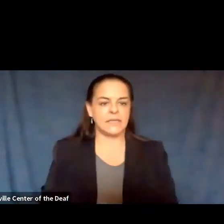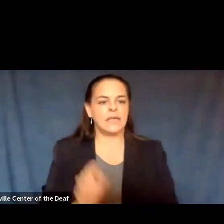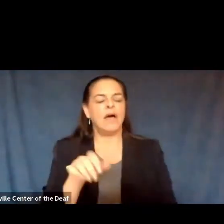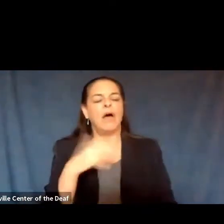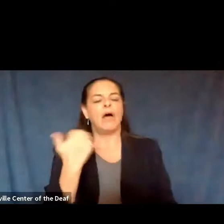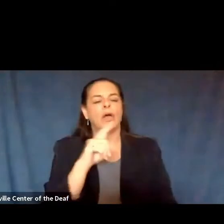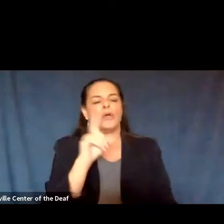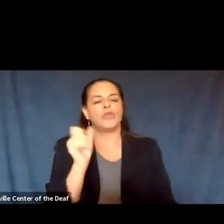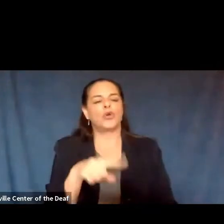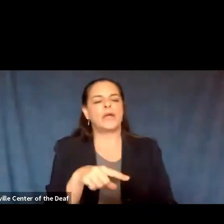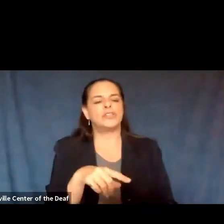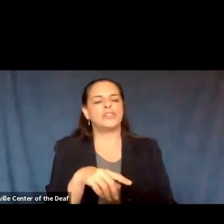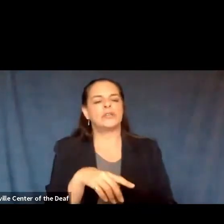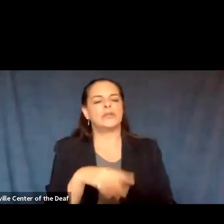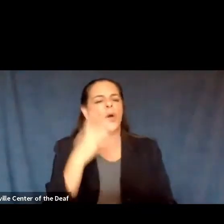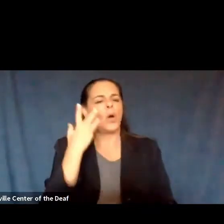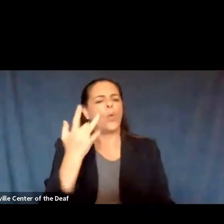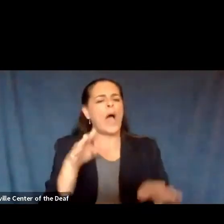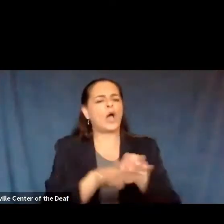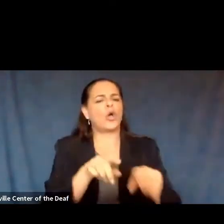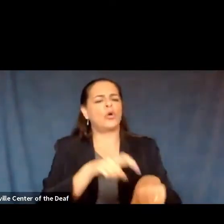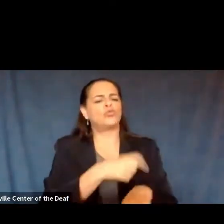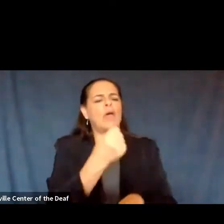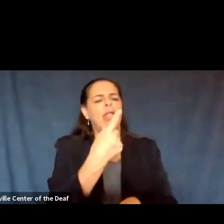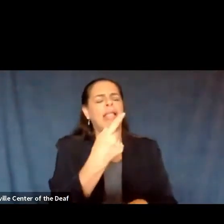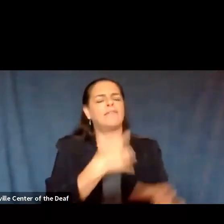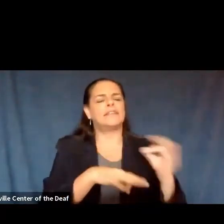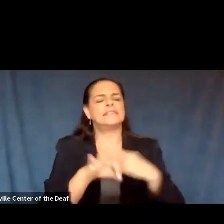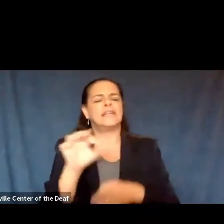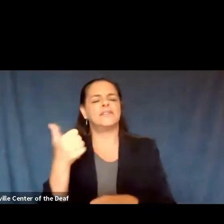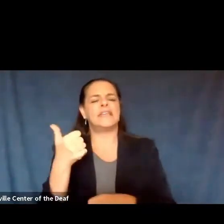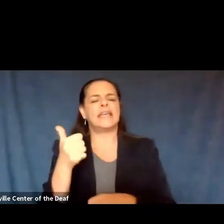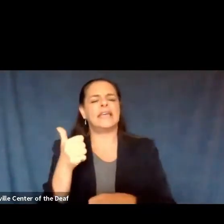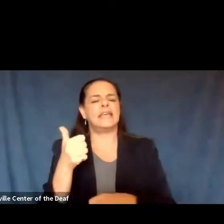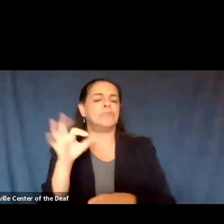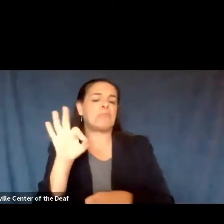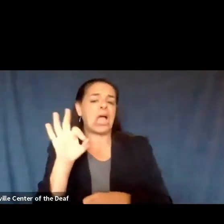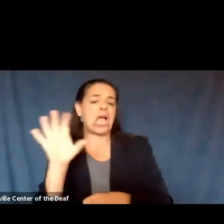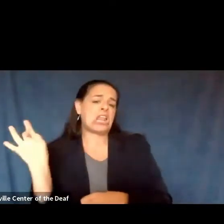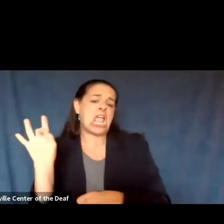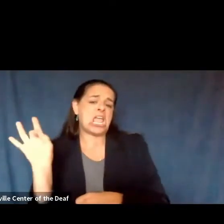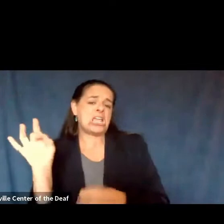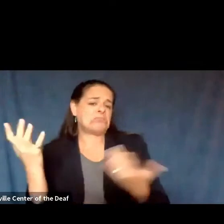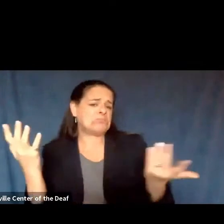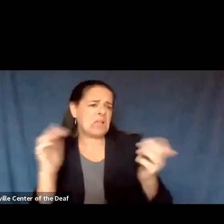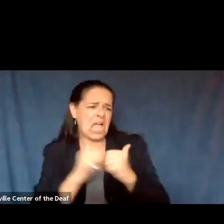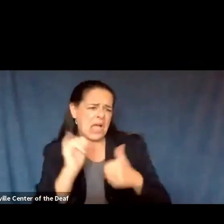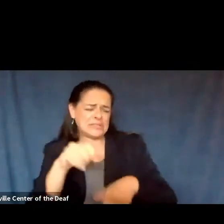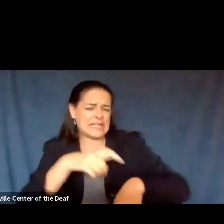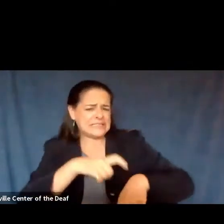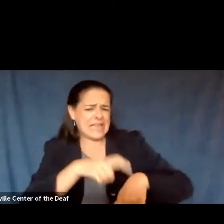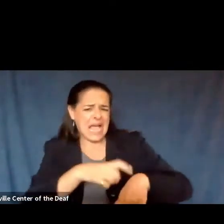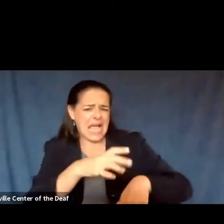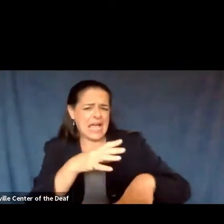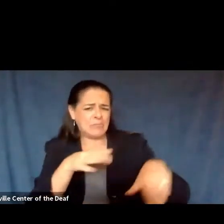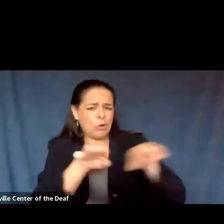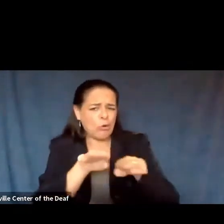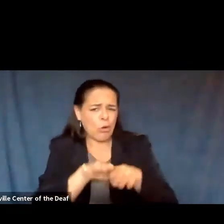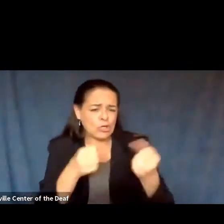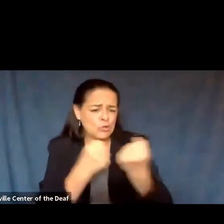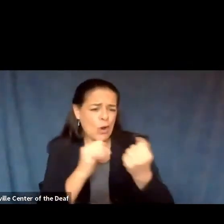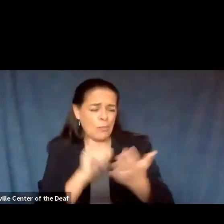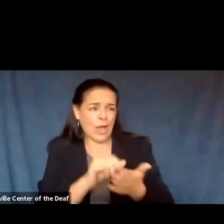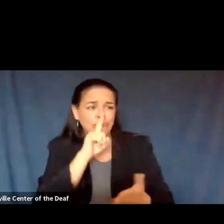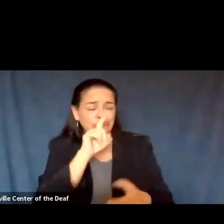with the Knoxville Liberty Press. Why closures at 11 p.m. versus 10, 9, 8? How is this time and closure supported